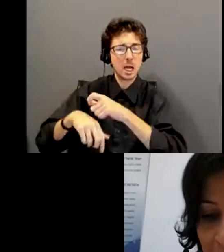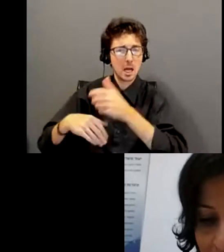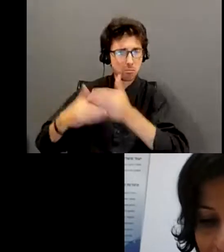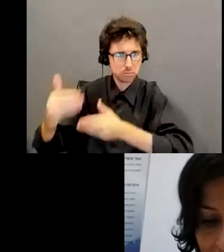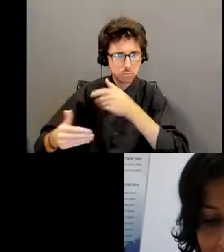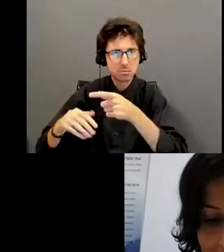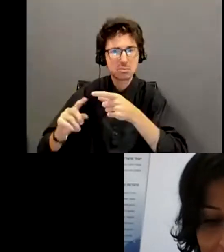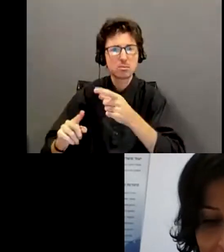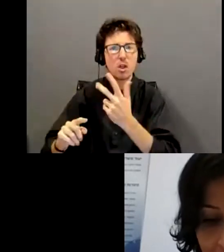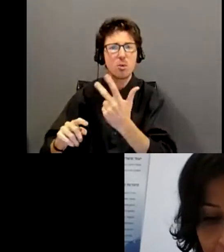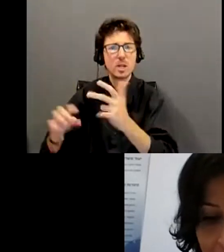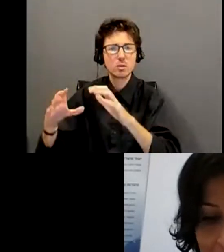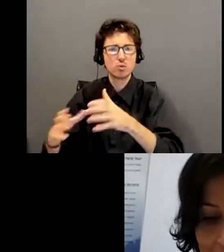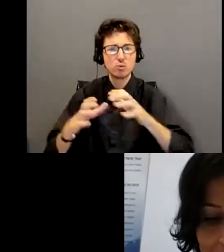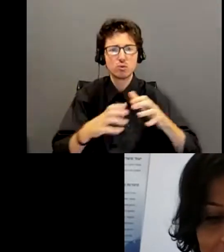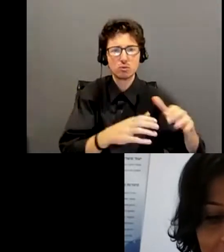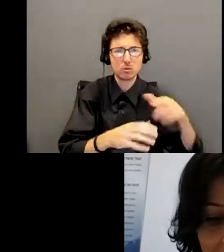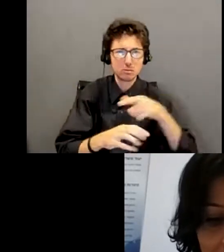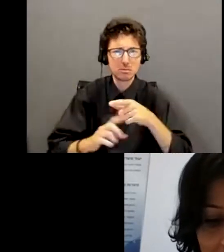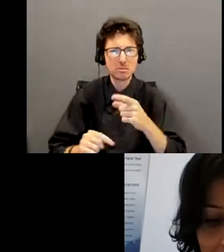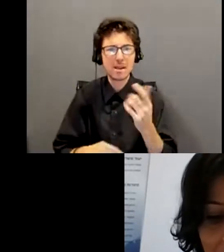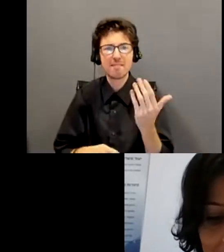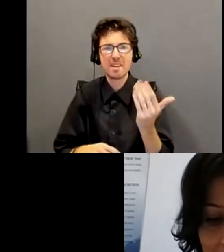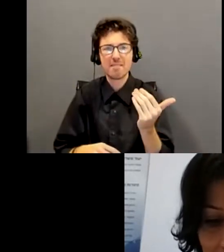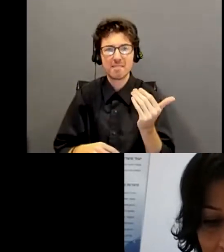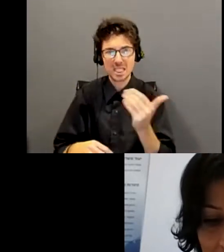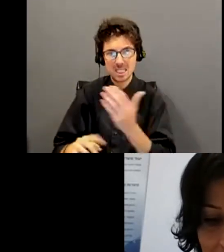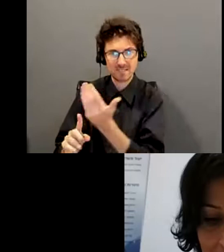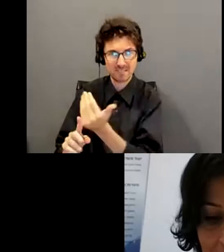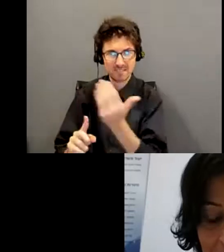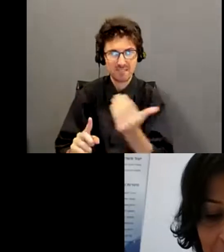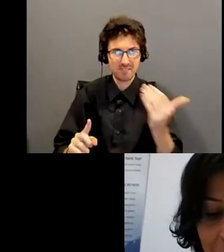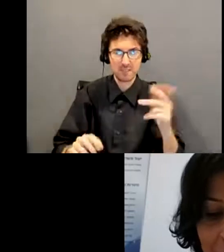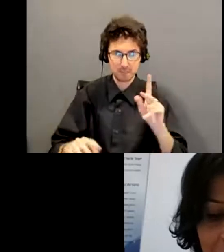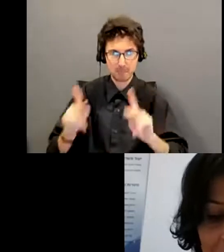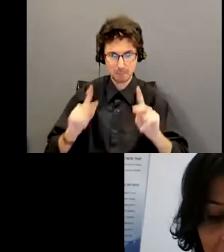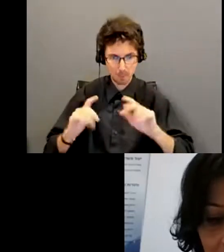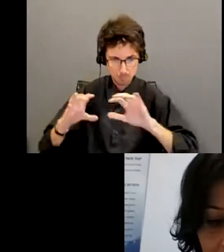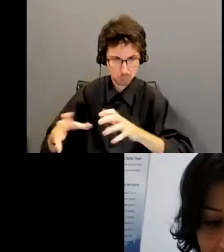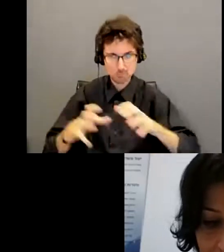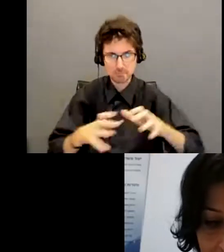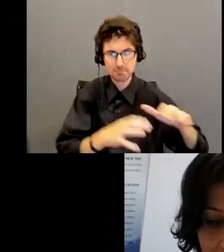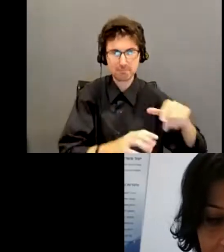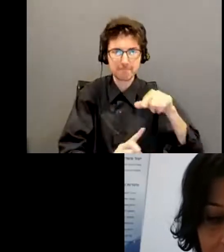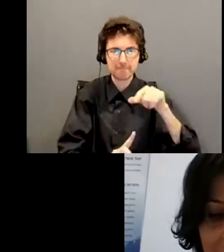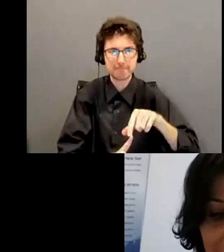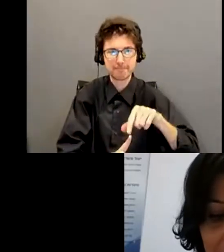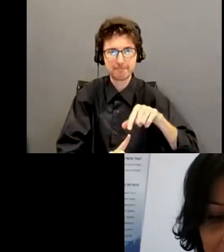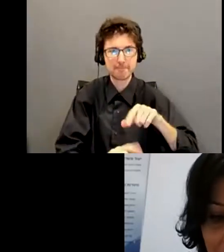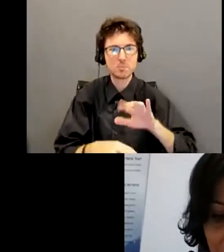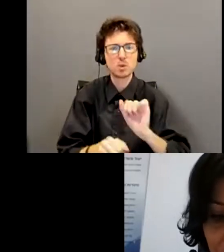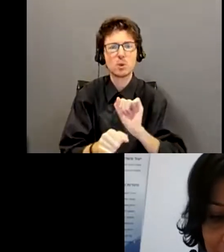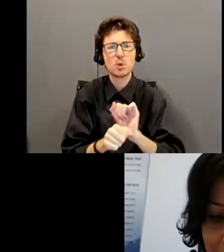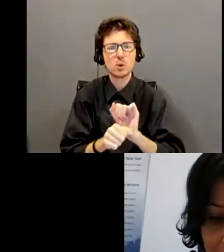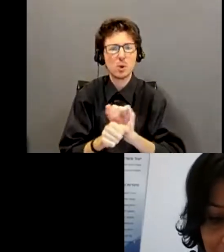them at our Khadera Center on weekends, assisting them to integrate into the community. Volunteers accompany the teams. They